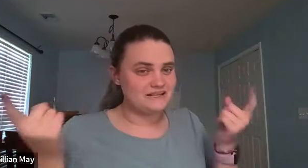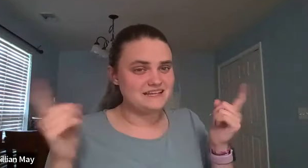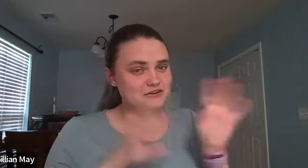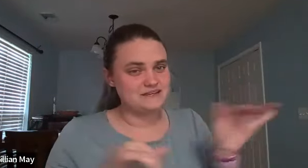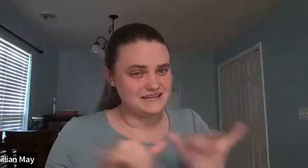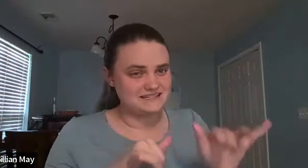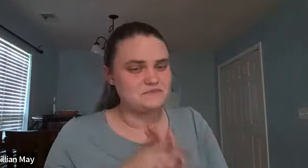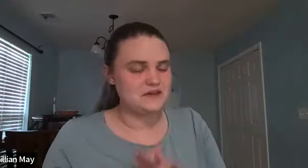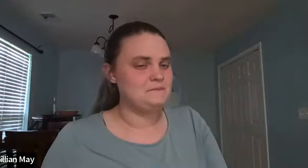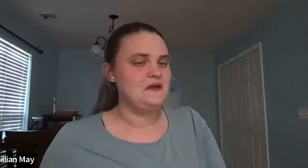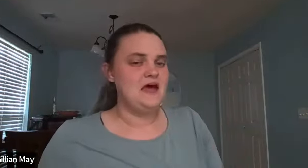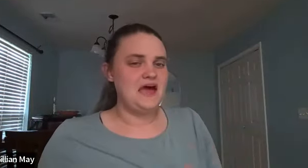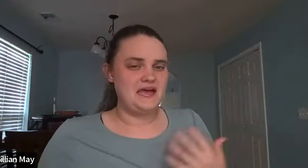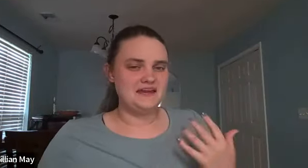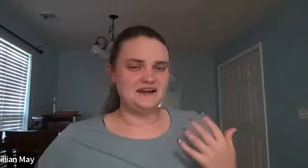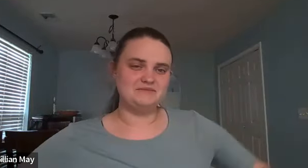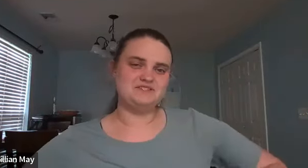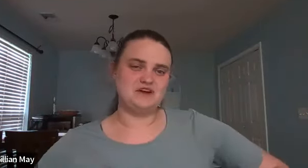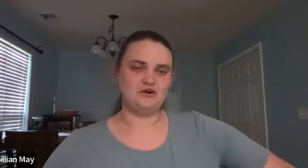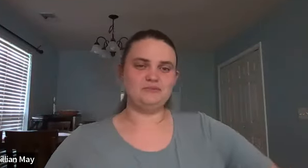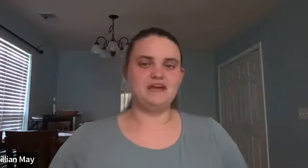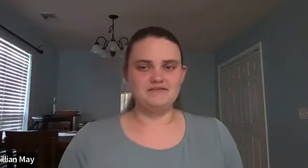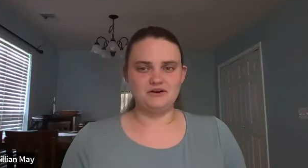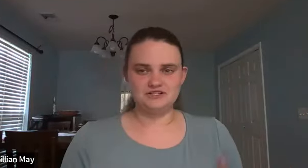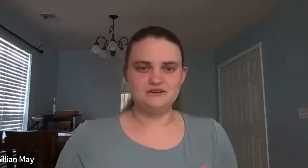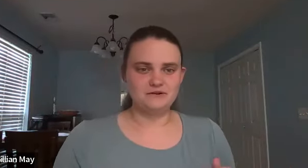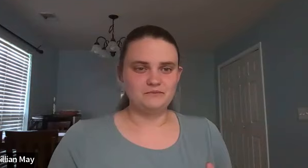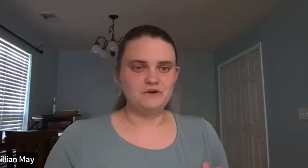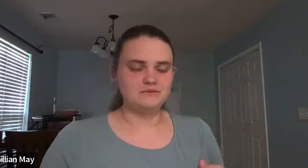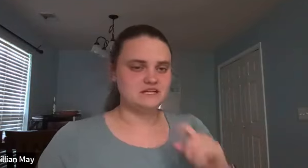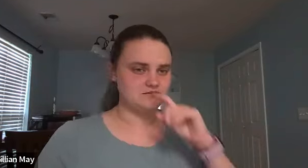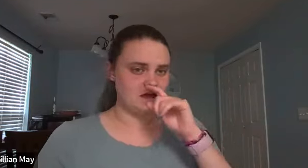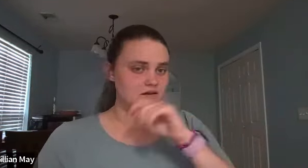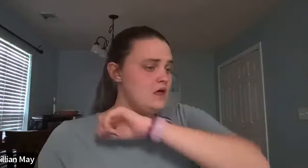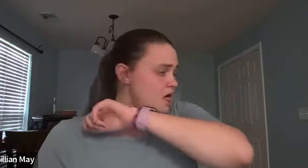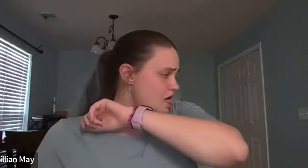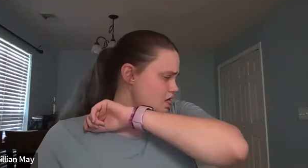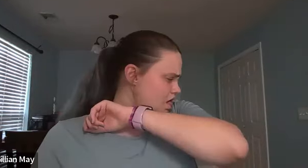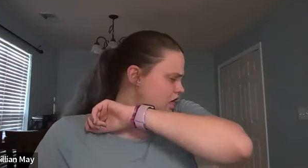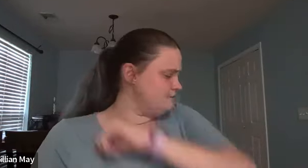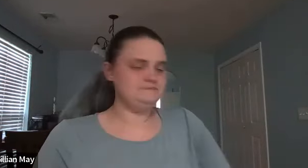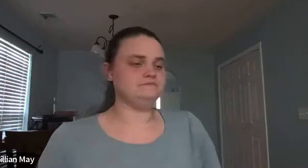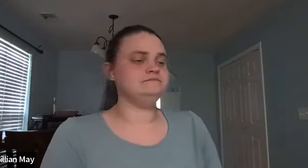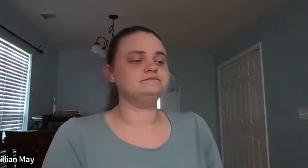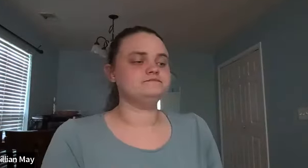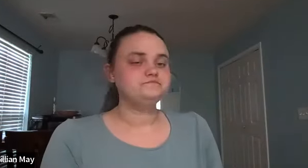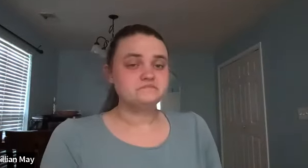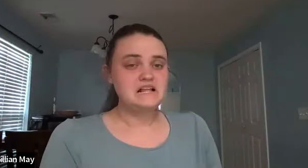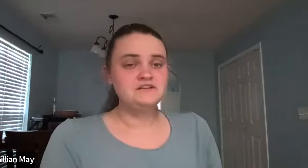is like they're the exact same thing. And but yeah, there are two different signs for that.